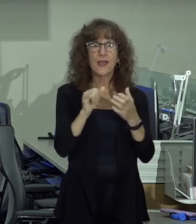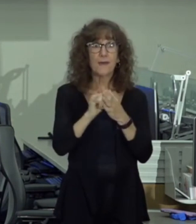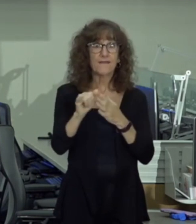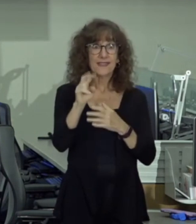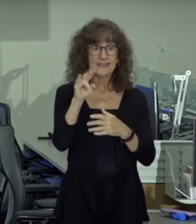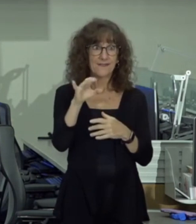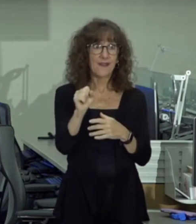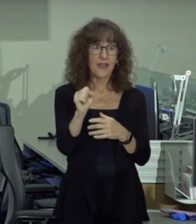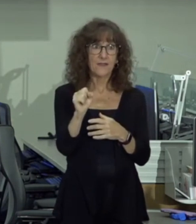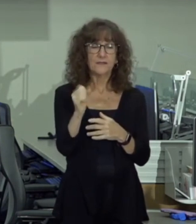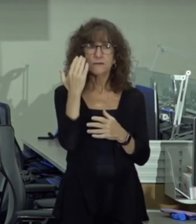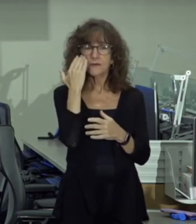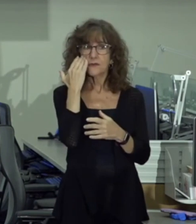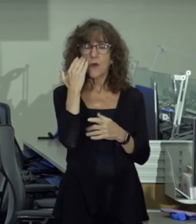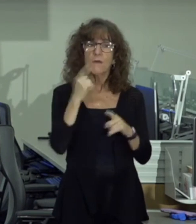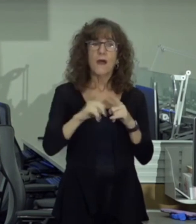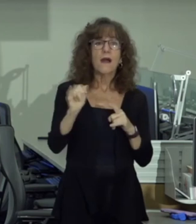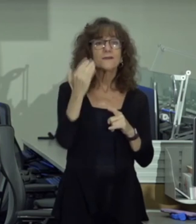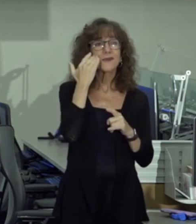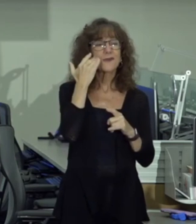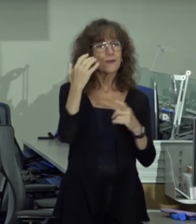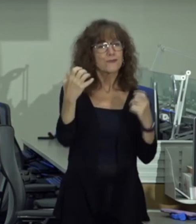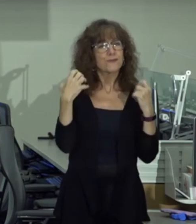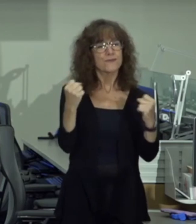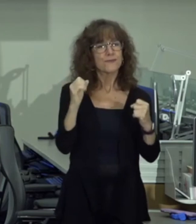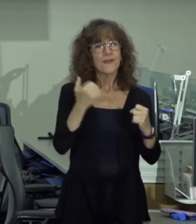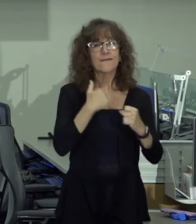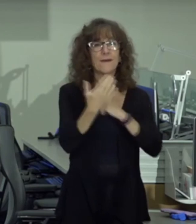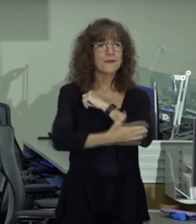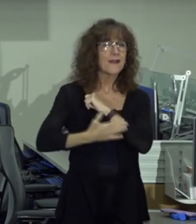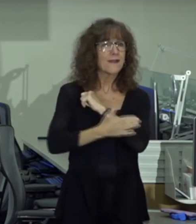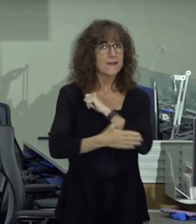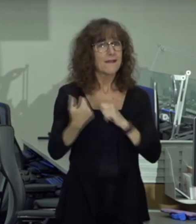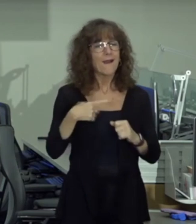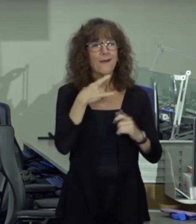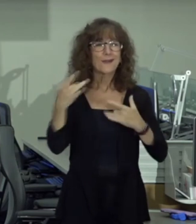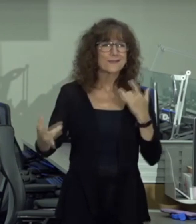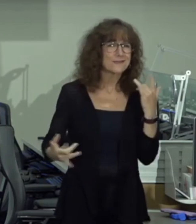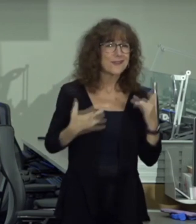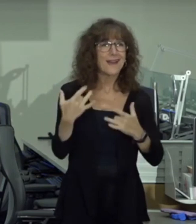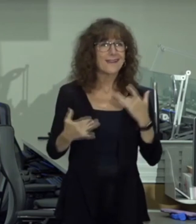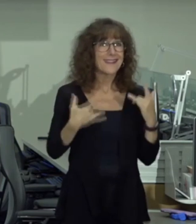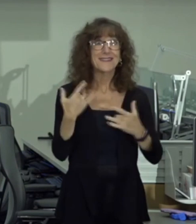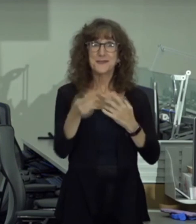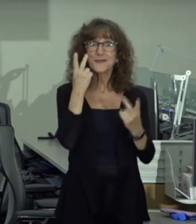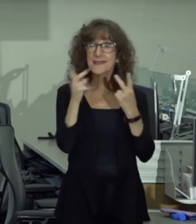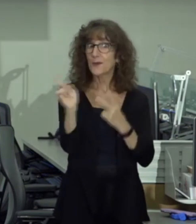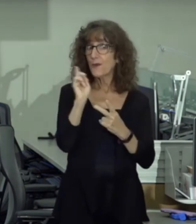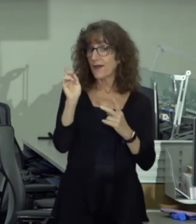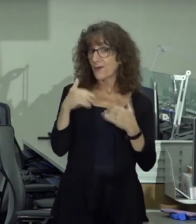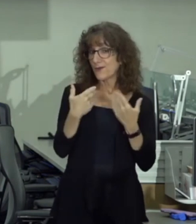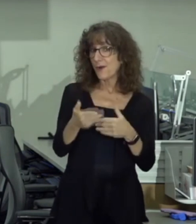well known, but so as well is the resilience of our county, and we are just excited in many ways to see where we